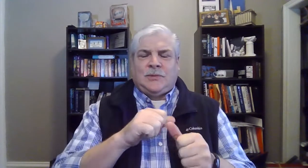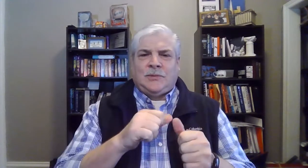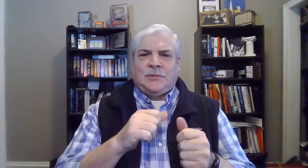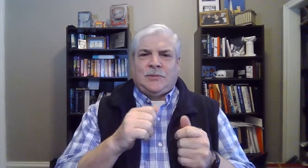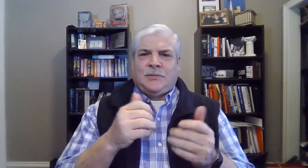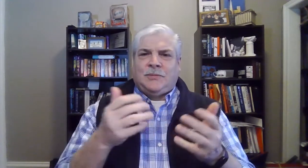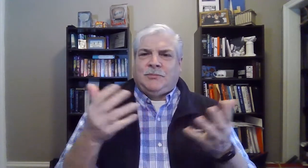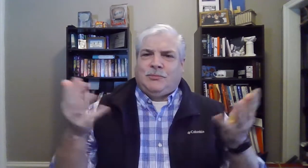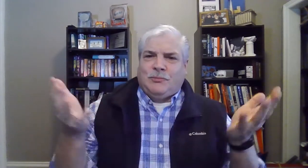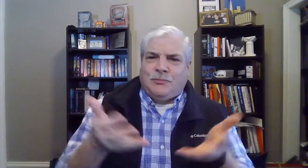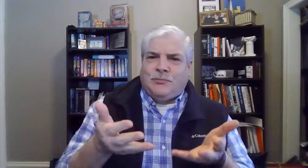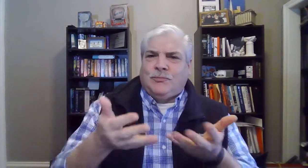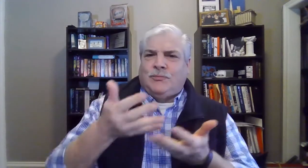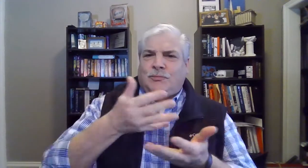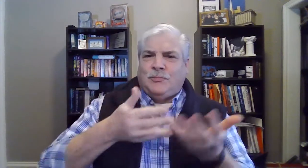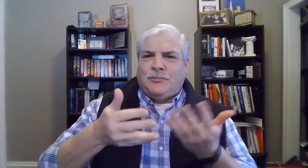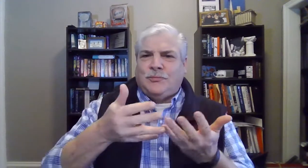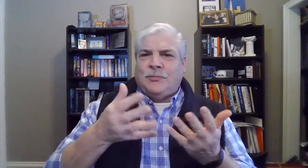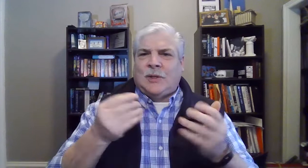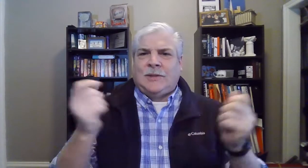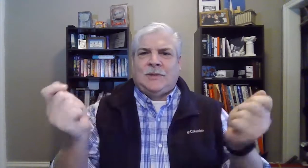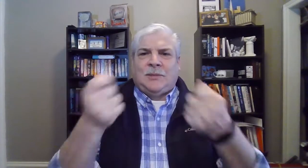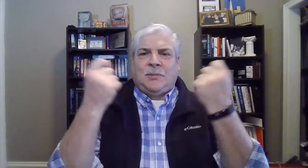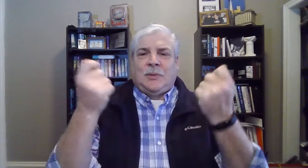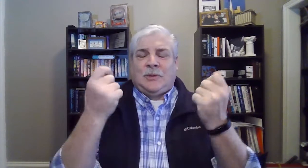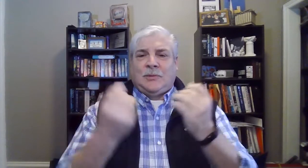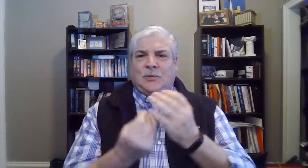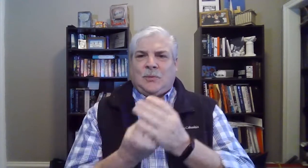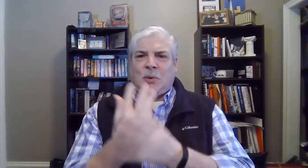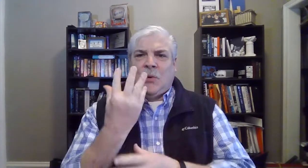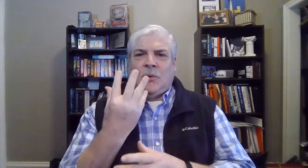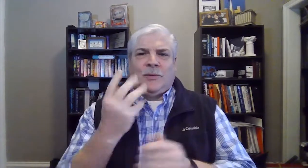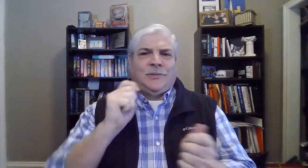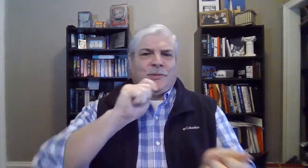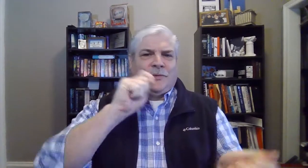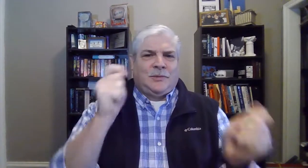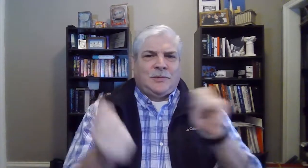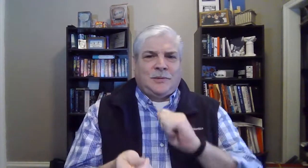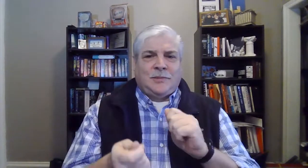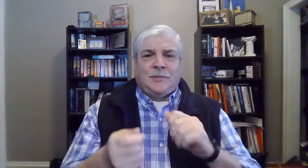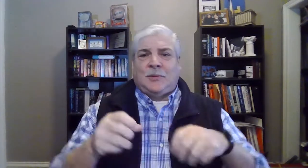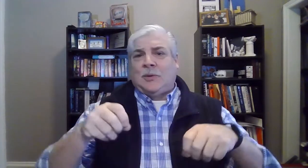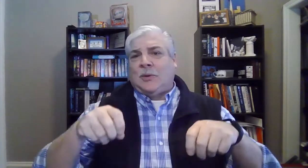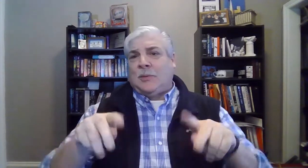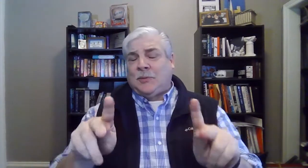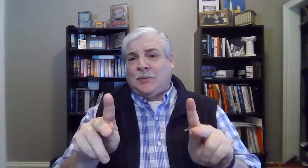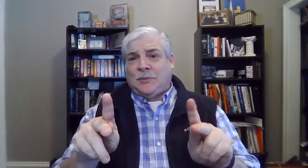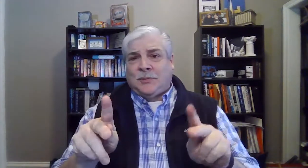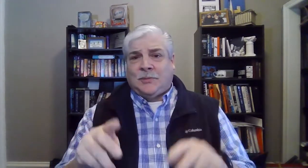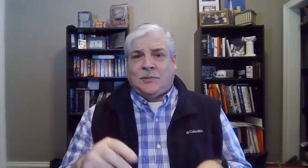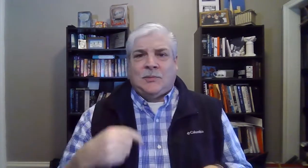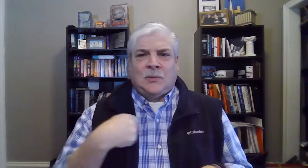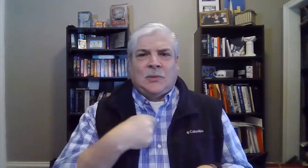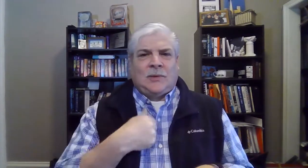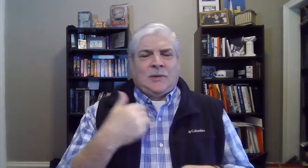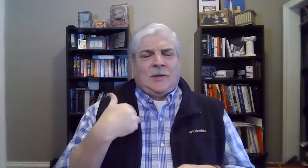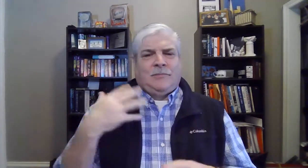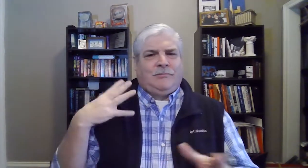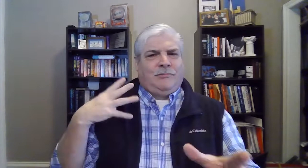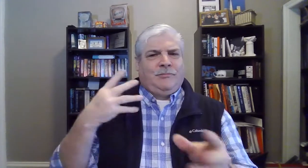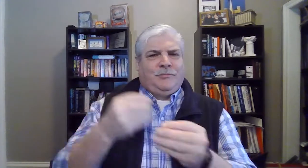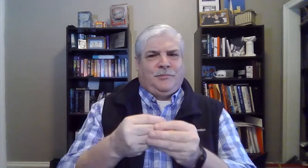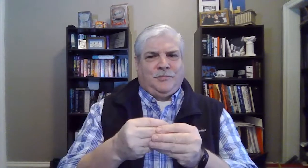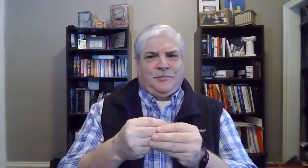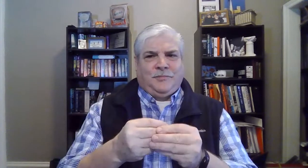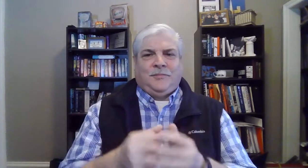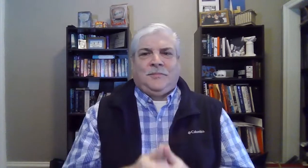And we begin to enjoy each other's company and celebrate the growth, the change, the opportunities that we've